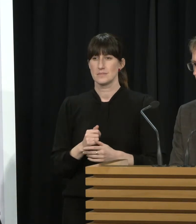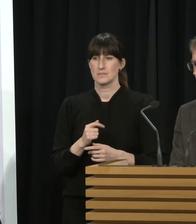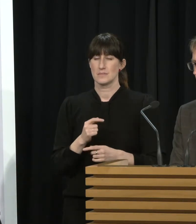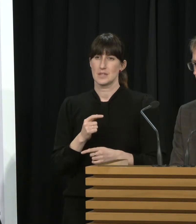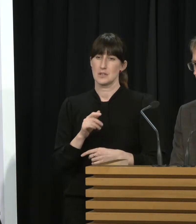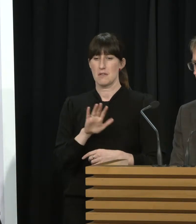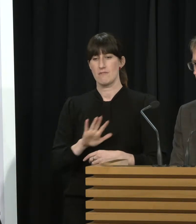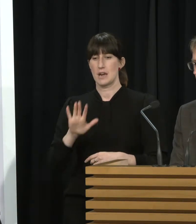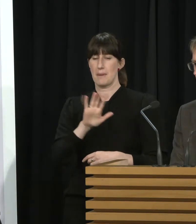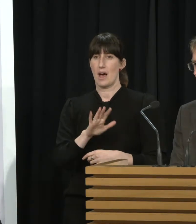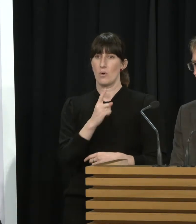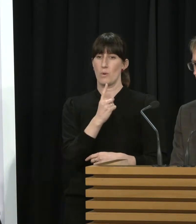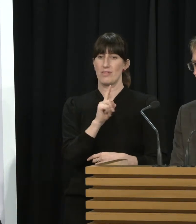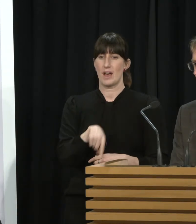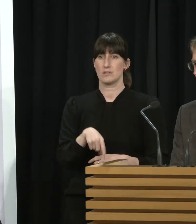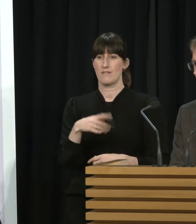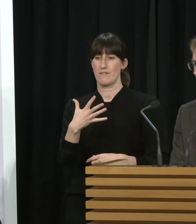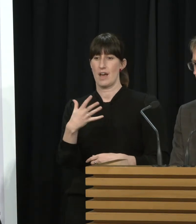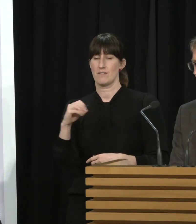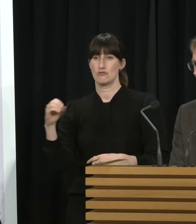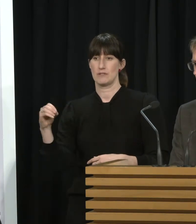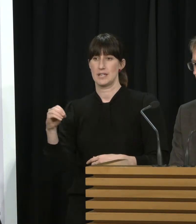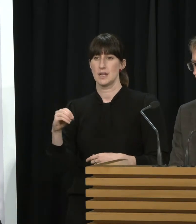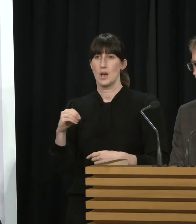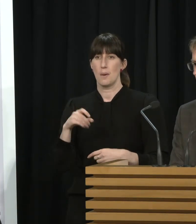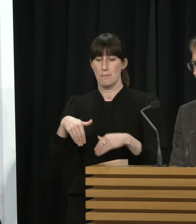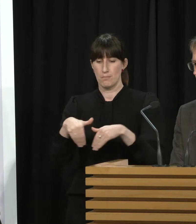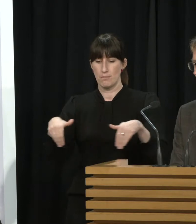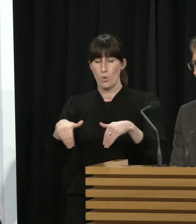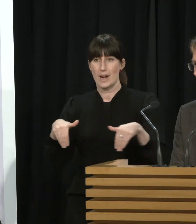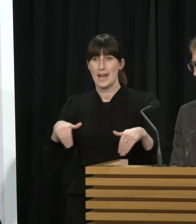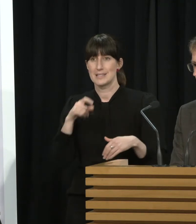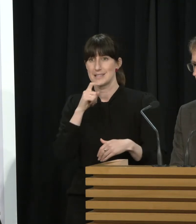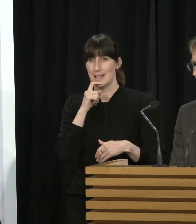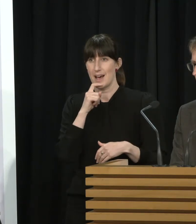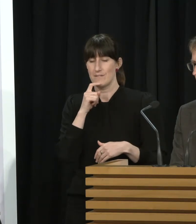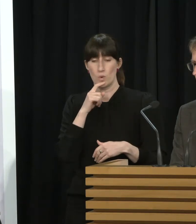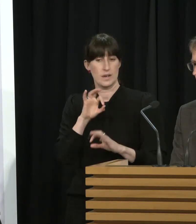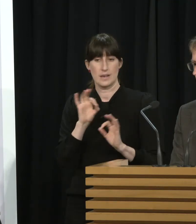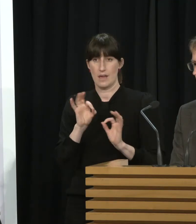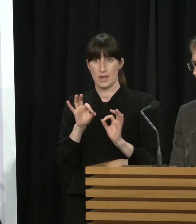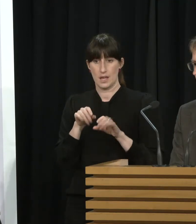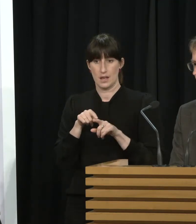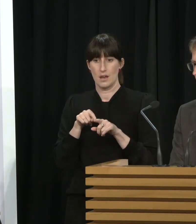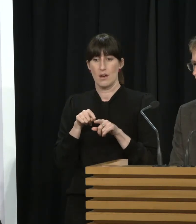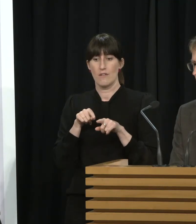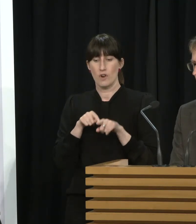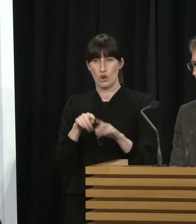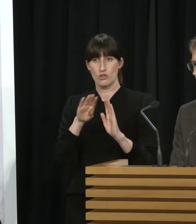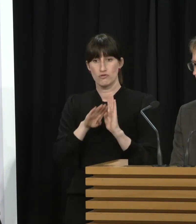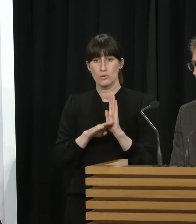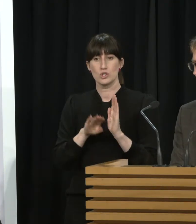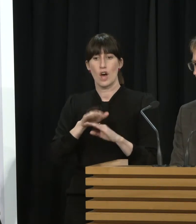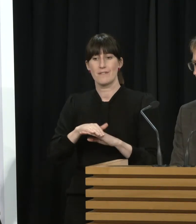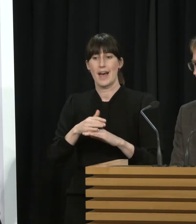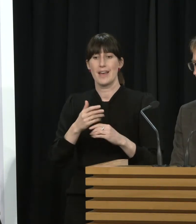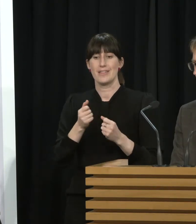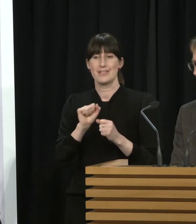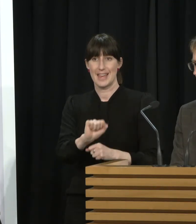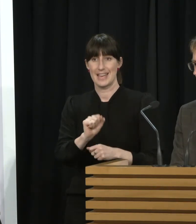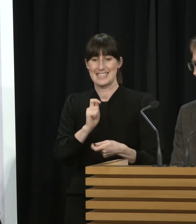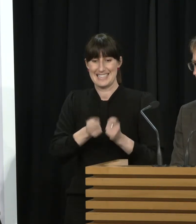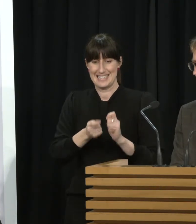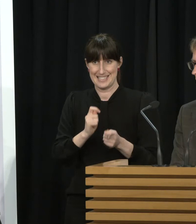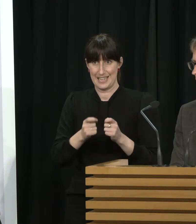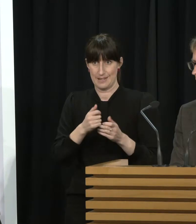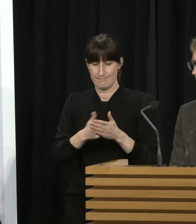to be not complying with their legally required testing needs. That number has sort of been the same for several weeks. Is that